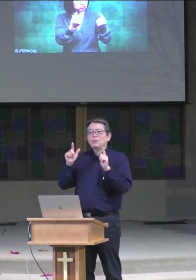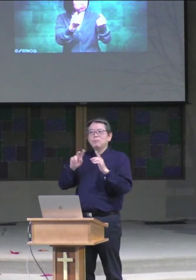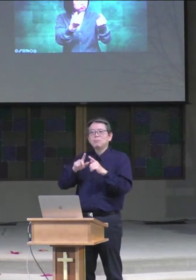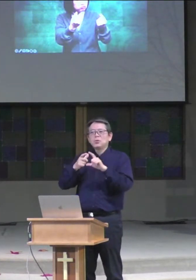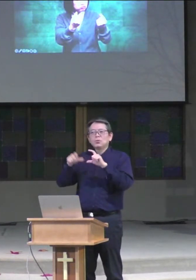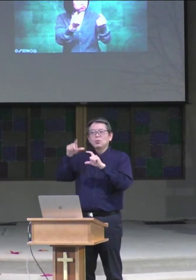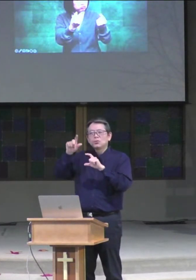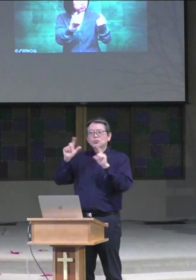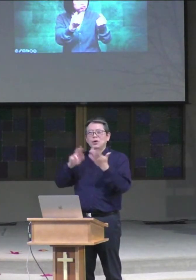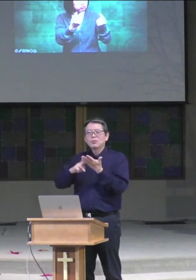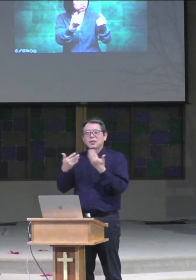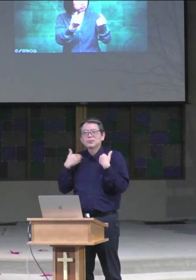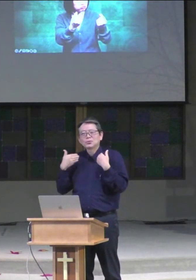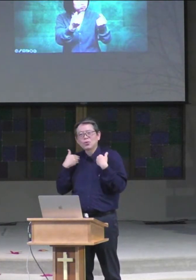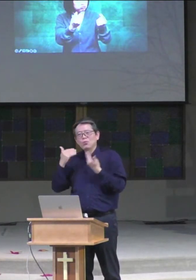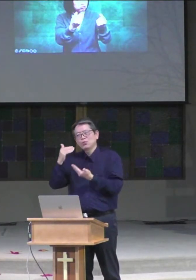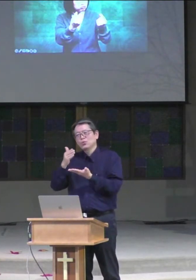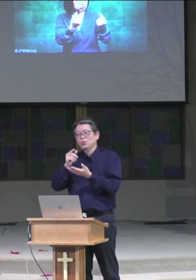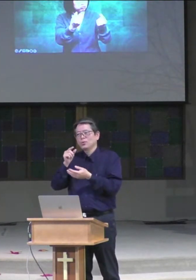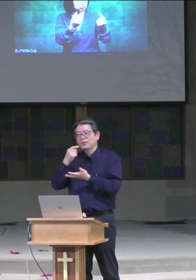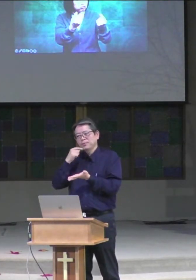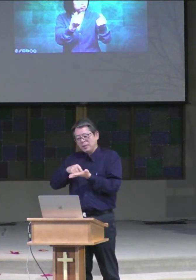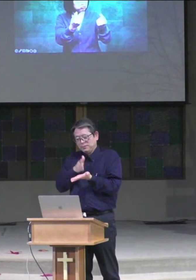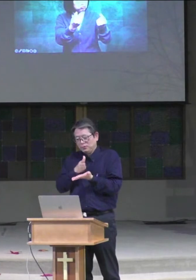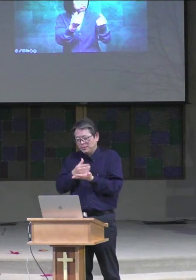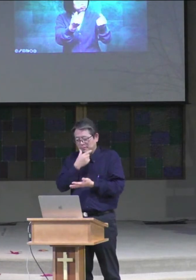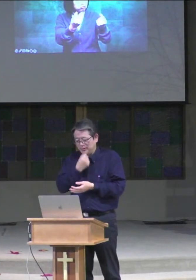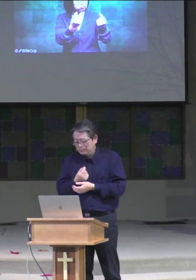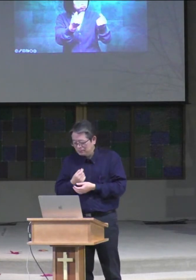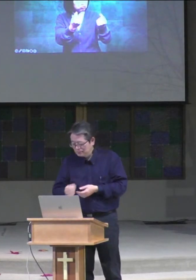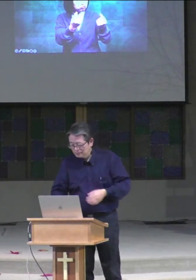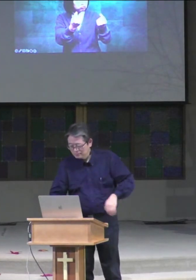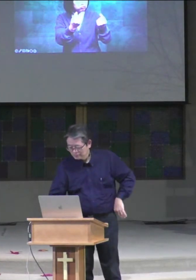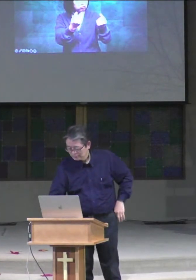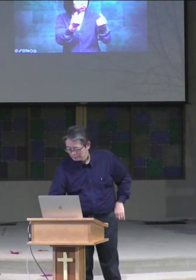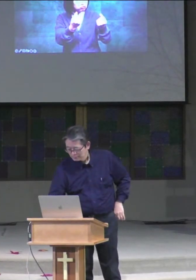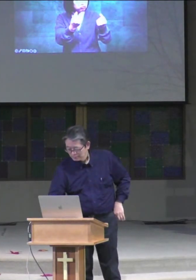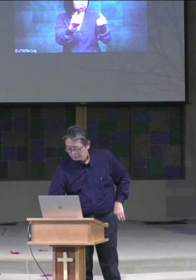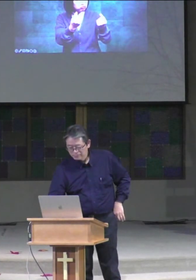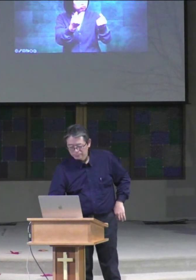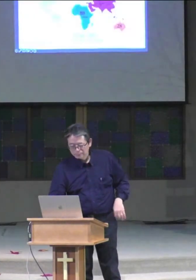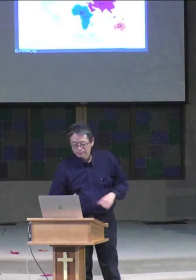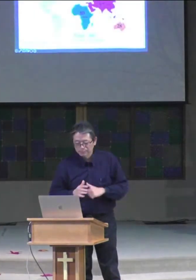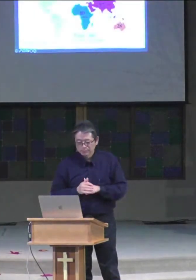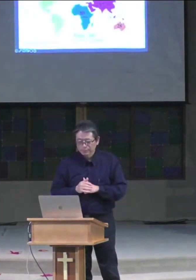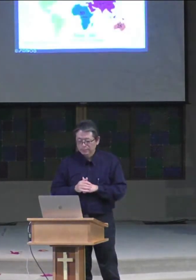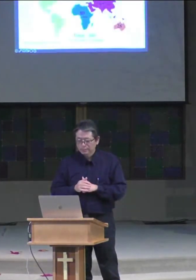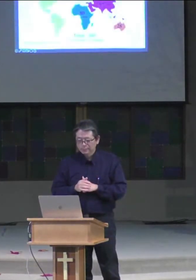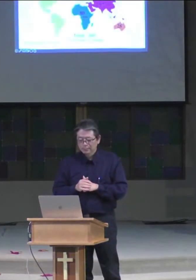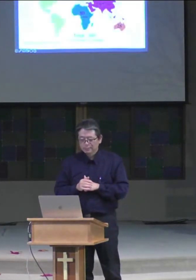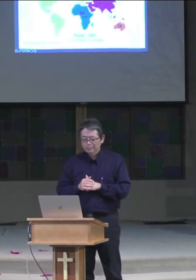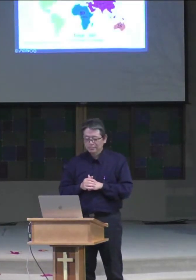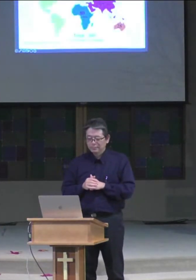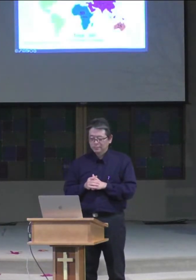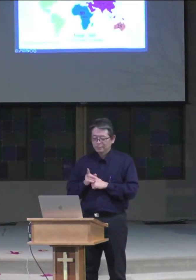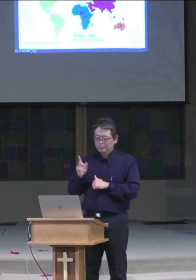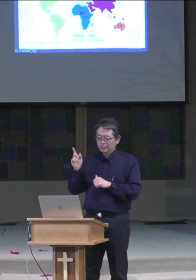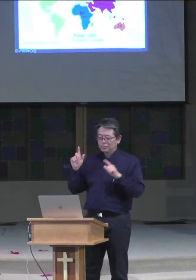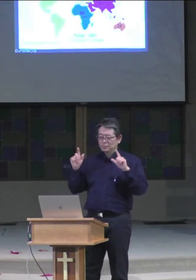but we don't have the whole thing yet. We've still got a long way to go. I'd like to share a little bit about